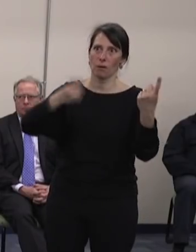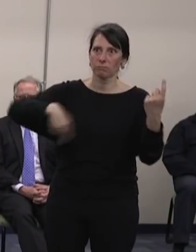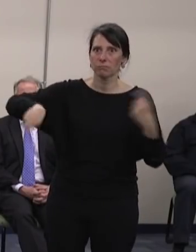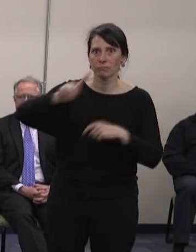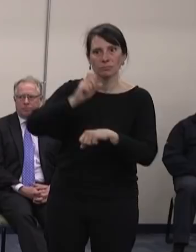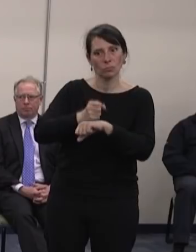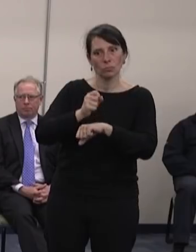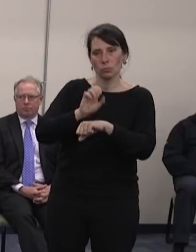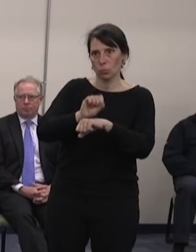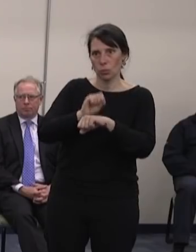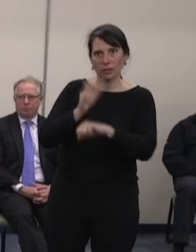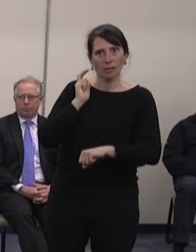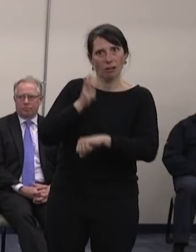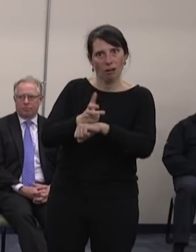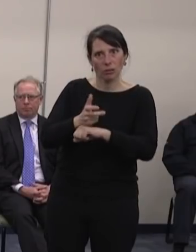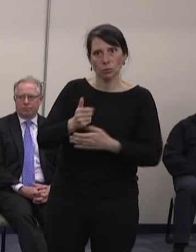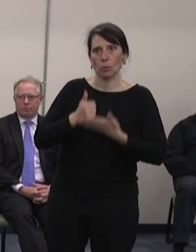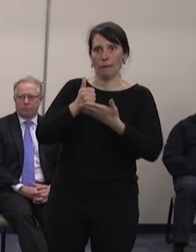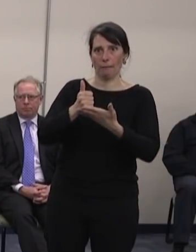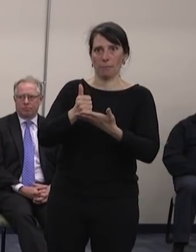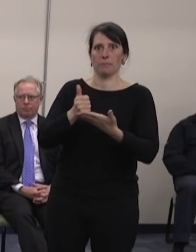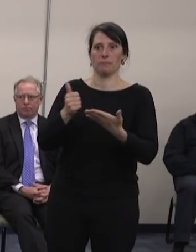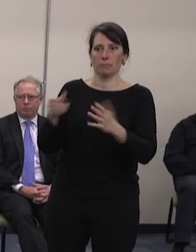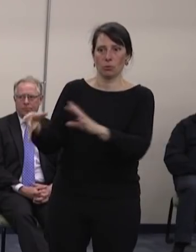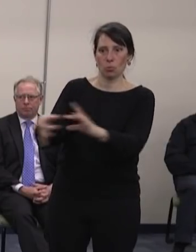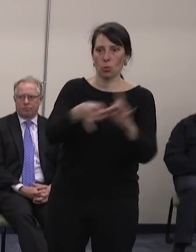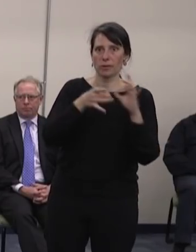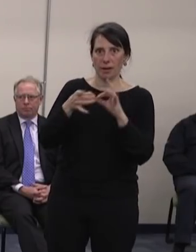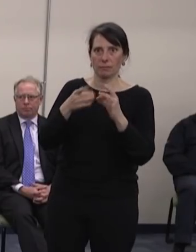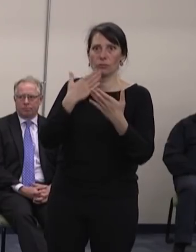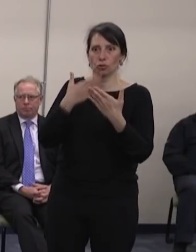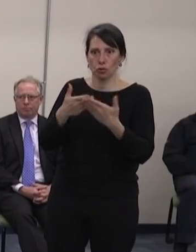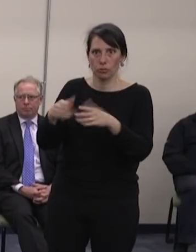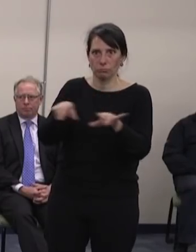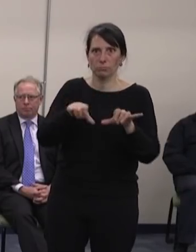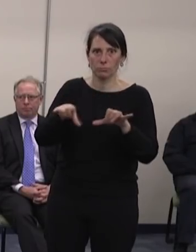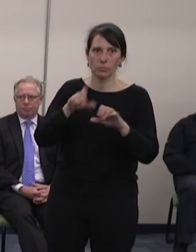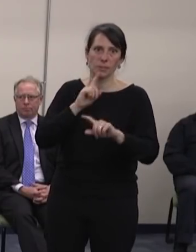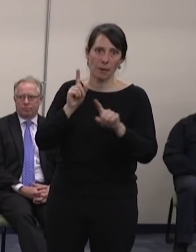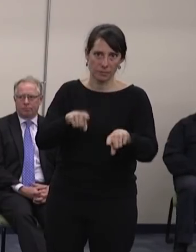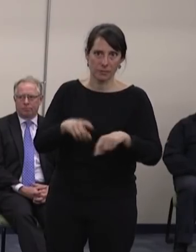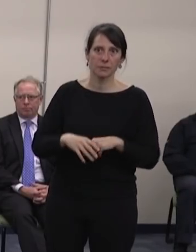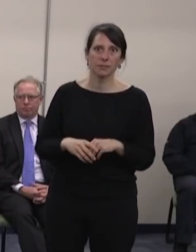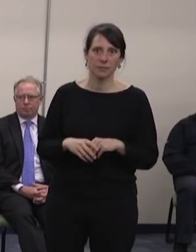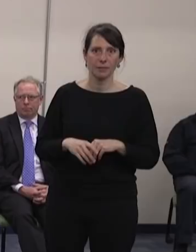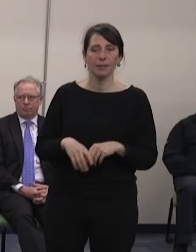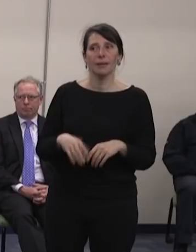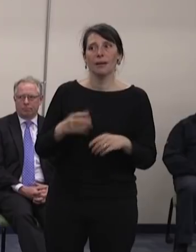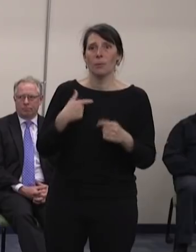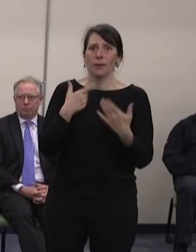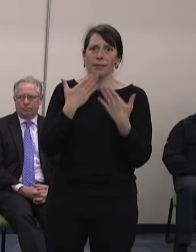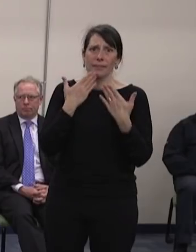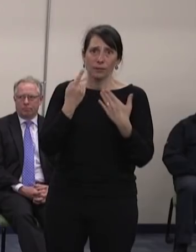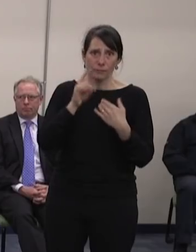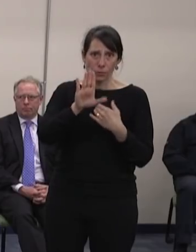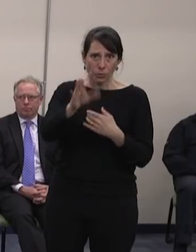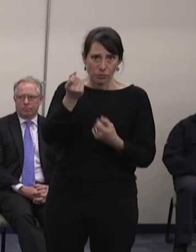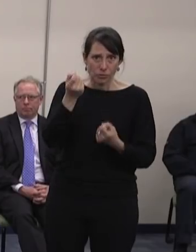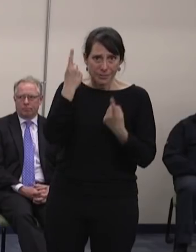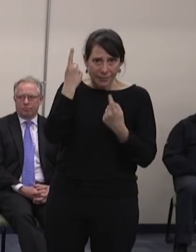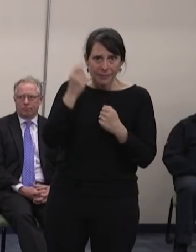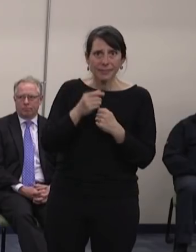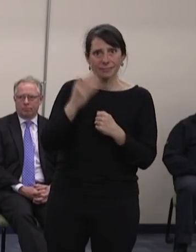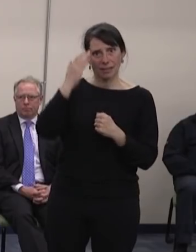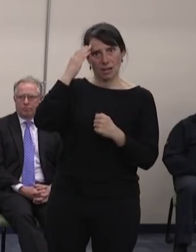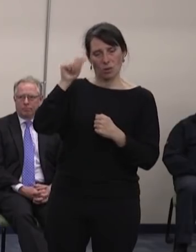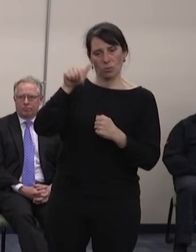diligently to coordinate a community-driven response. And I want to thank you for your understanding, for the